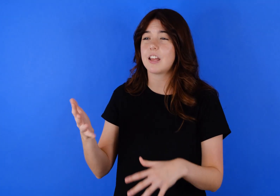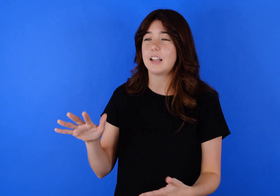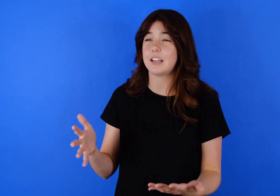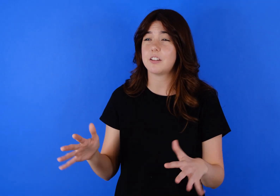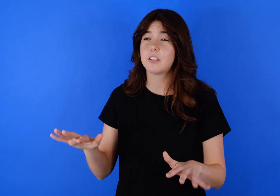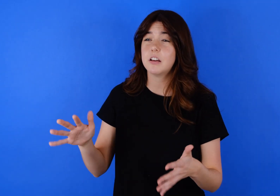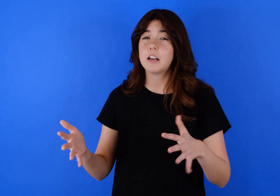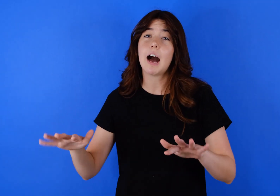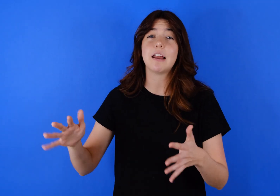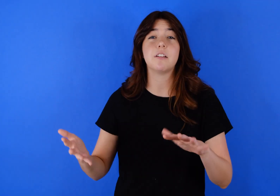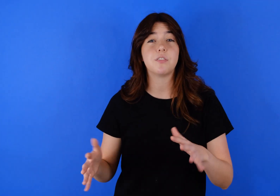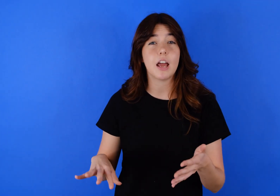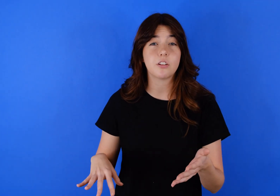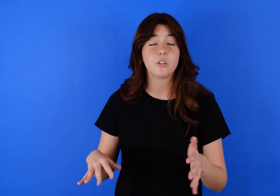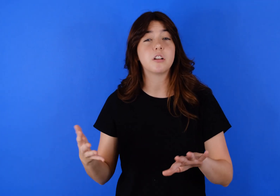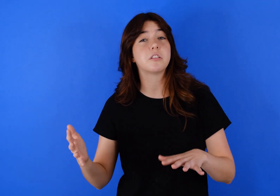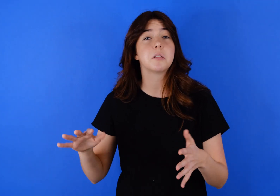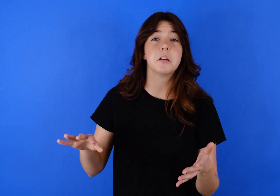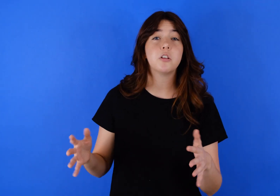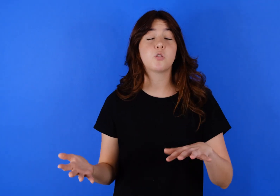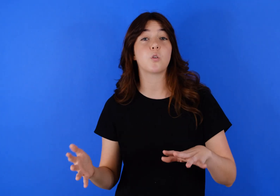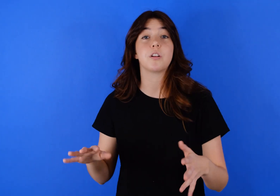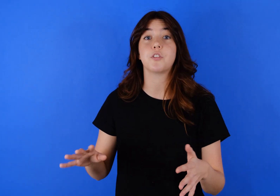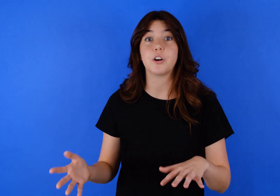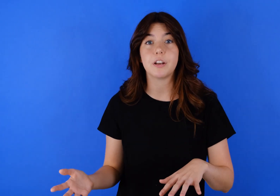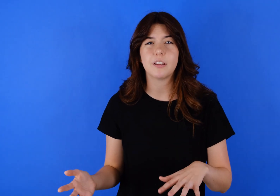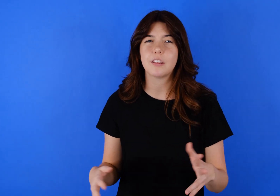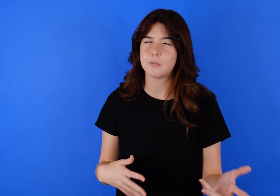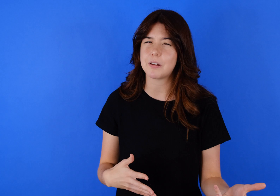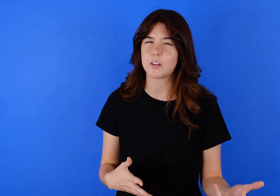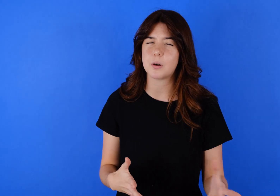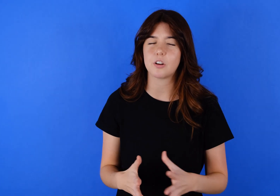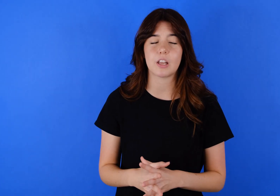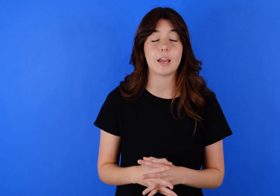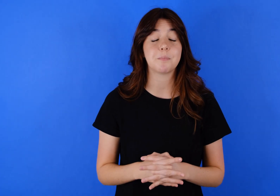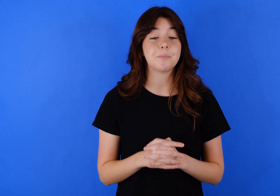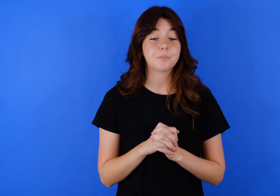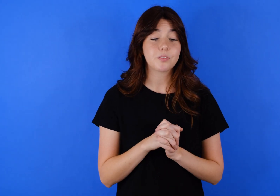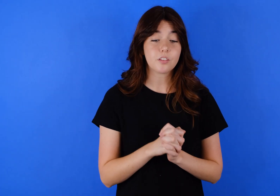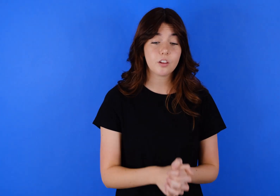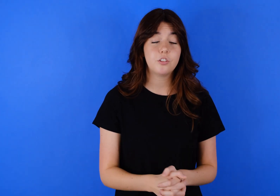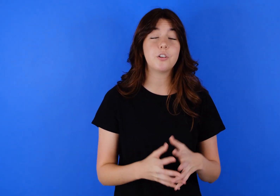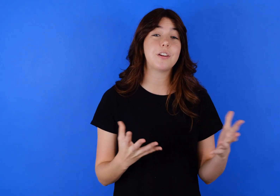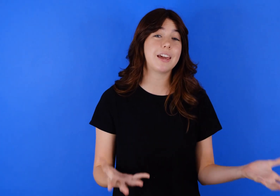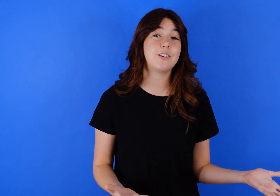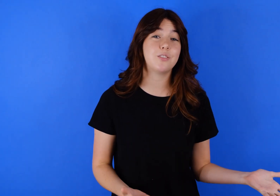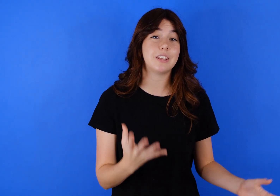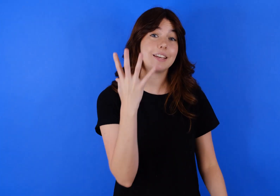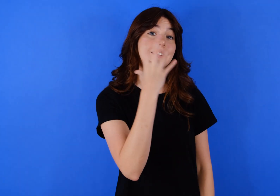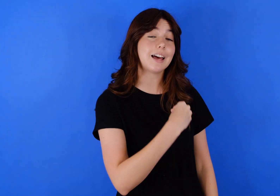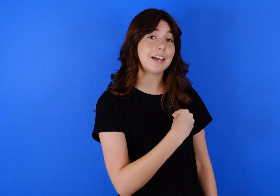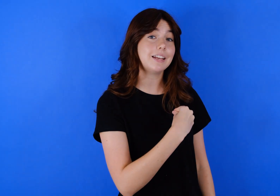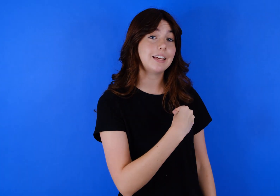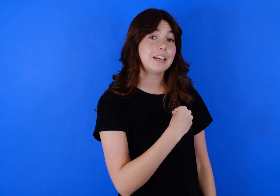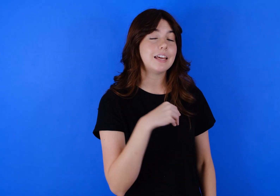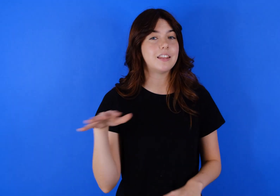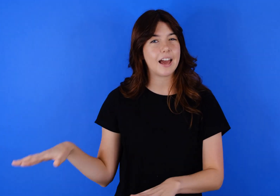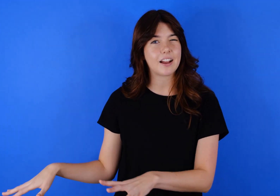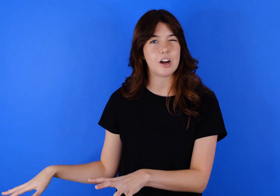like it's kind of nice or it's sort of good. That's basically what you're saying. So you can't use this sign in that